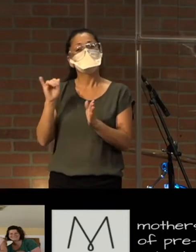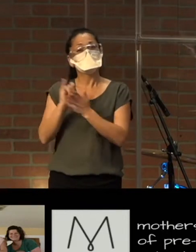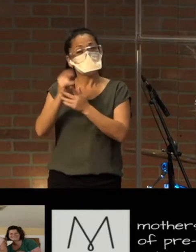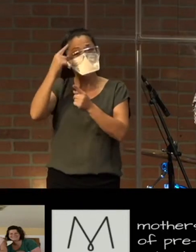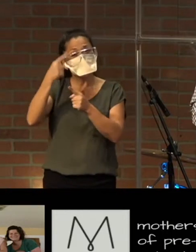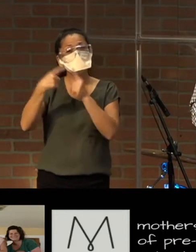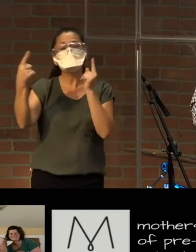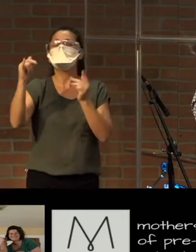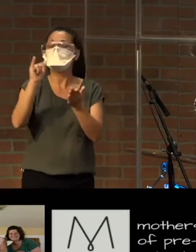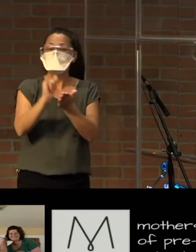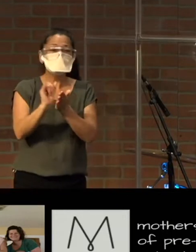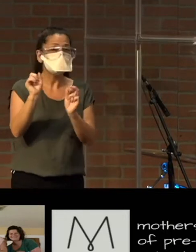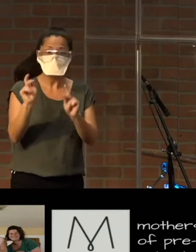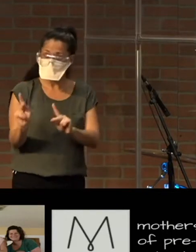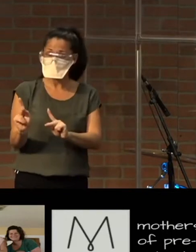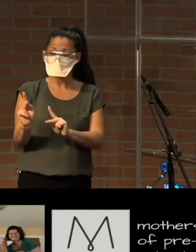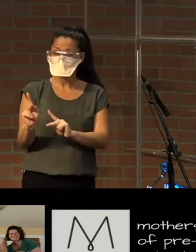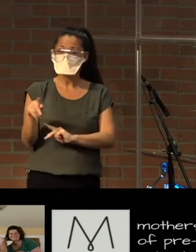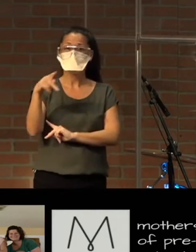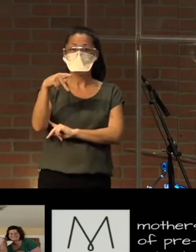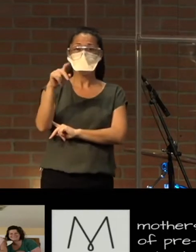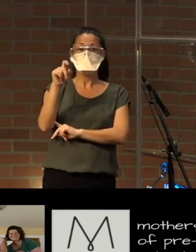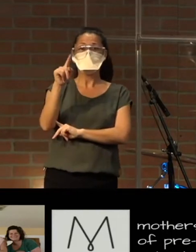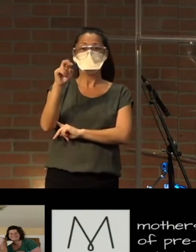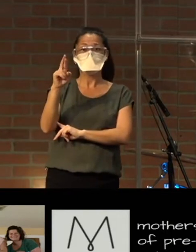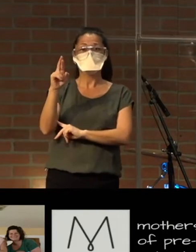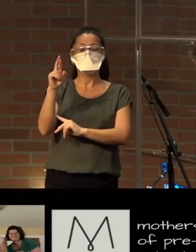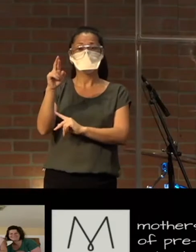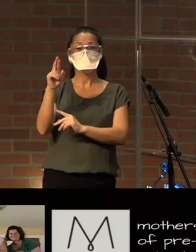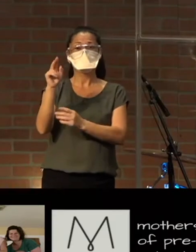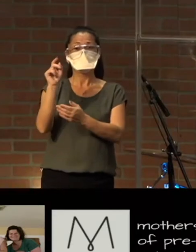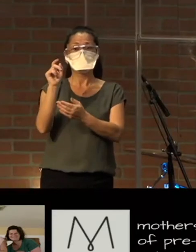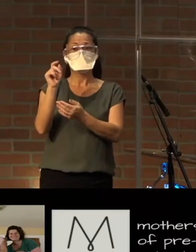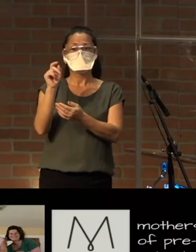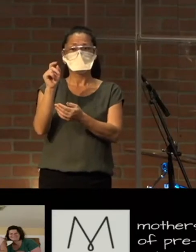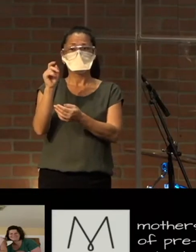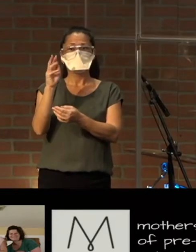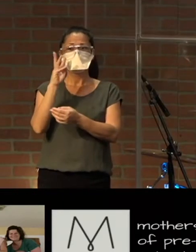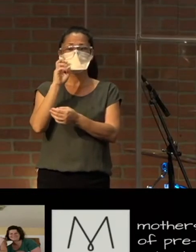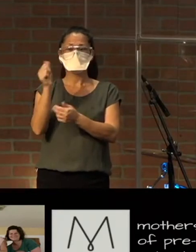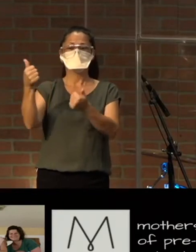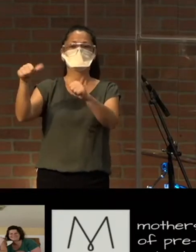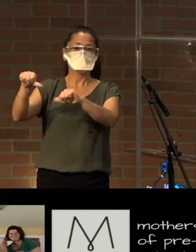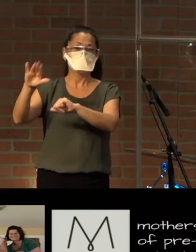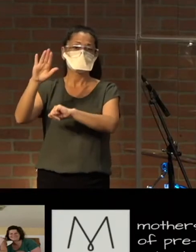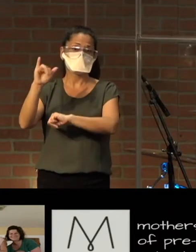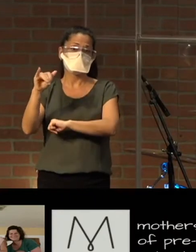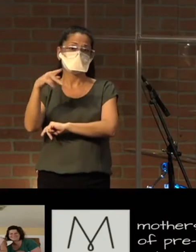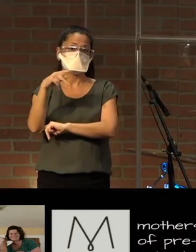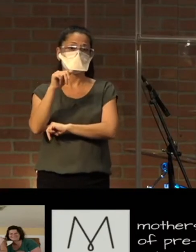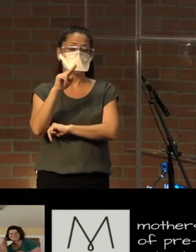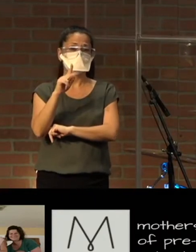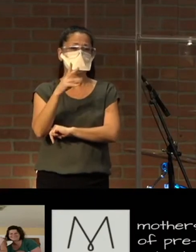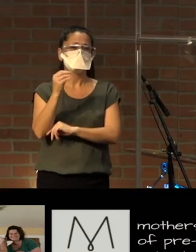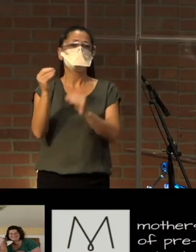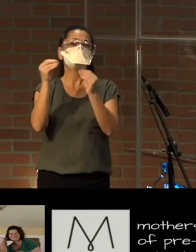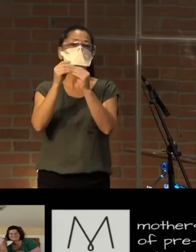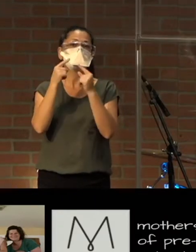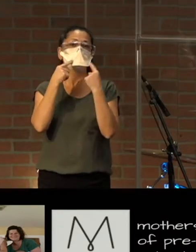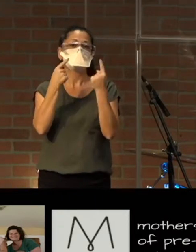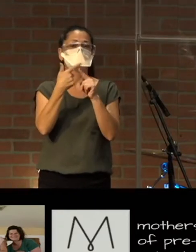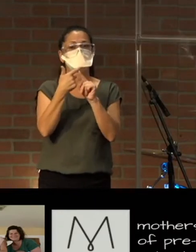okay. Peter, the author of this letter, he was rebuked by Paul. And of course, much more famously, by